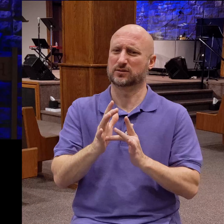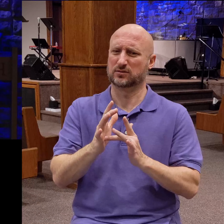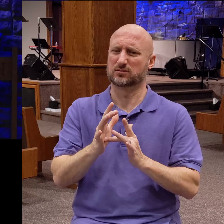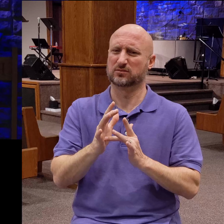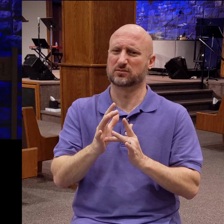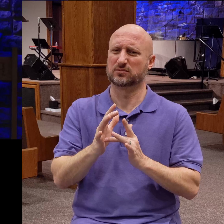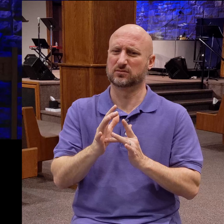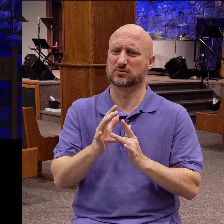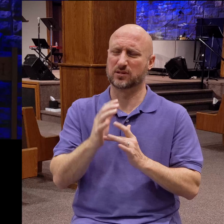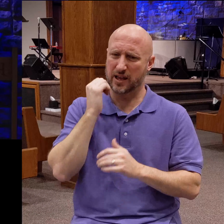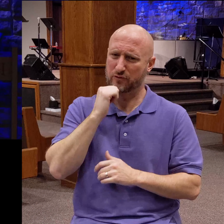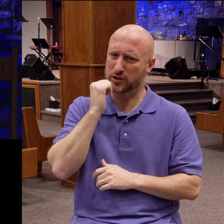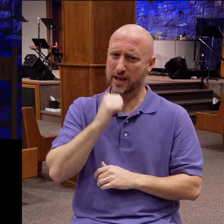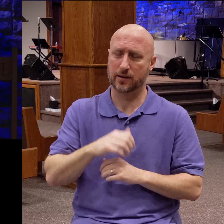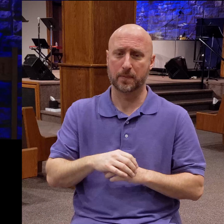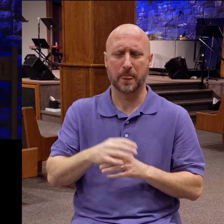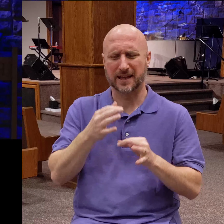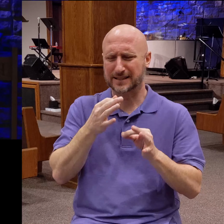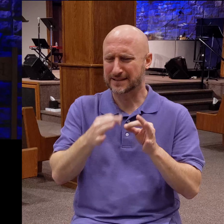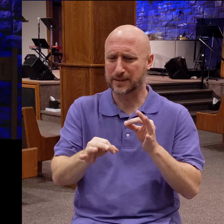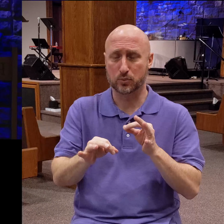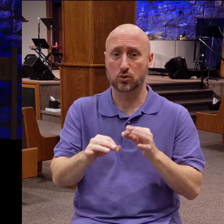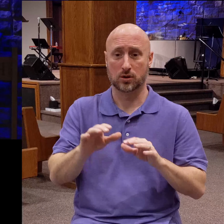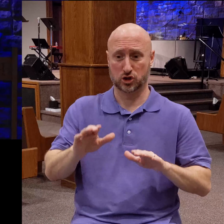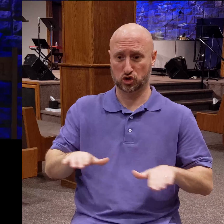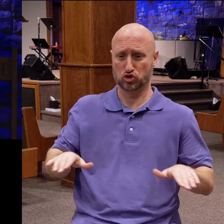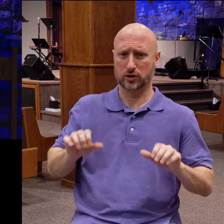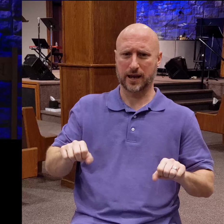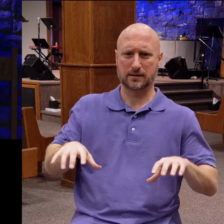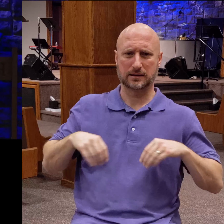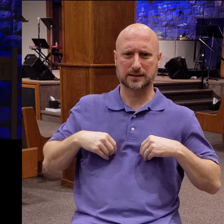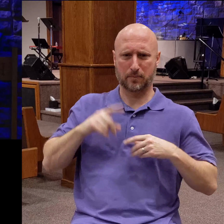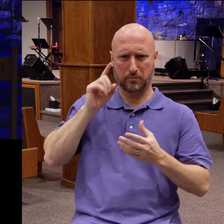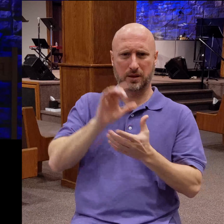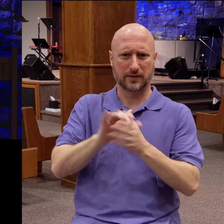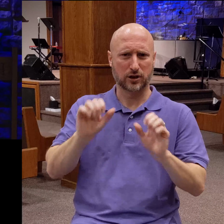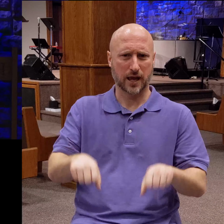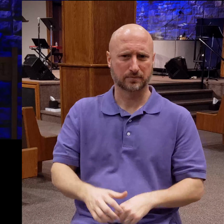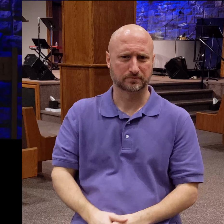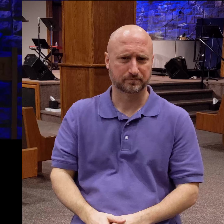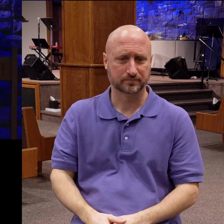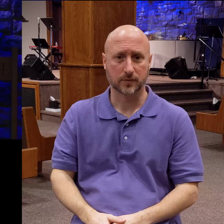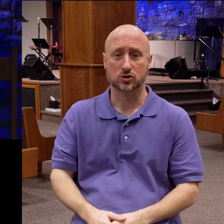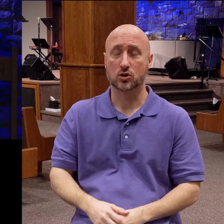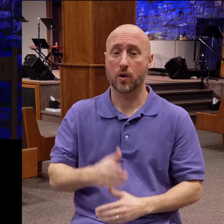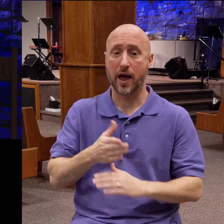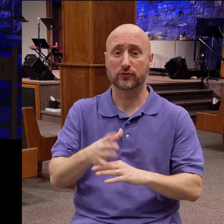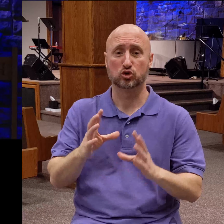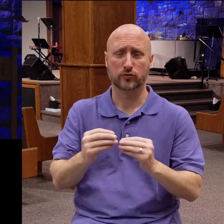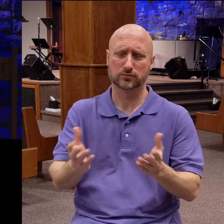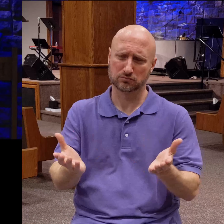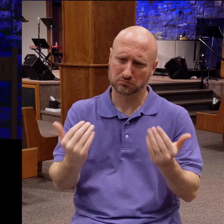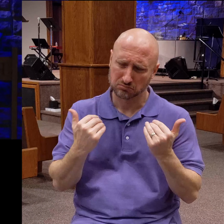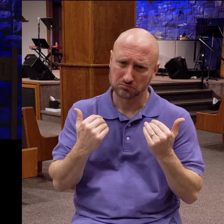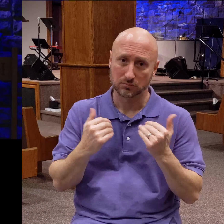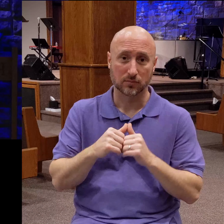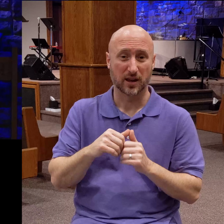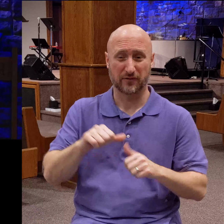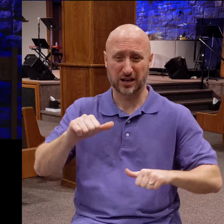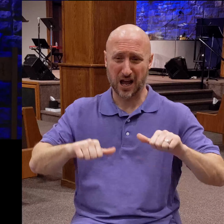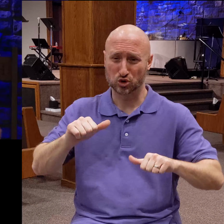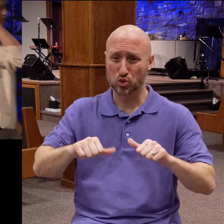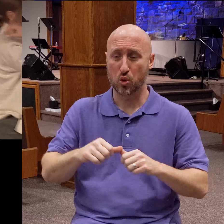telling you today. And it's so simple that a child could step into it. So we encourage you to come afterwards. If you're not sure where you're going to